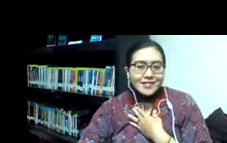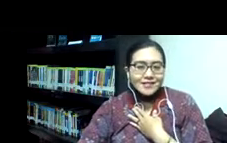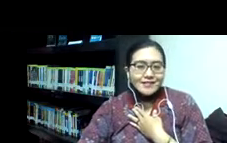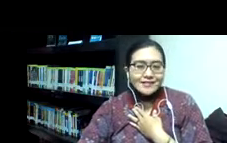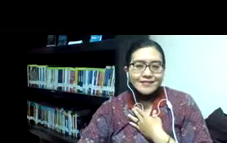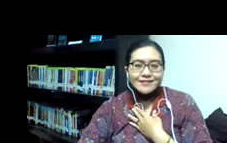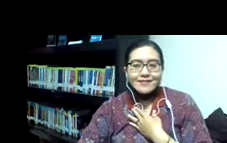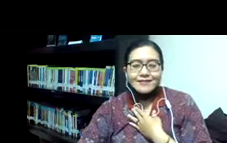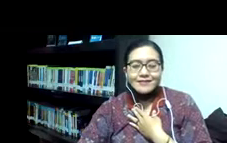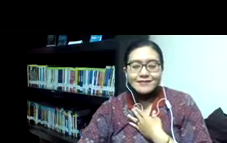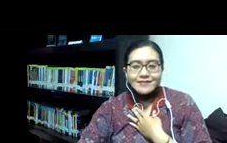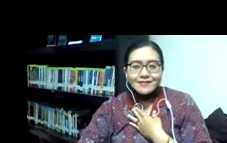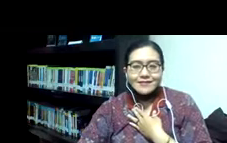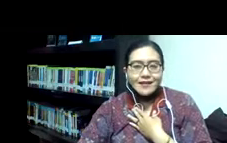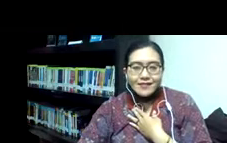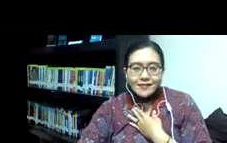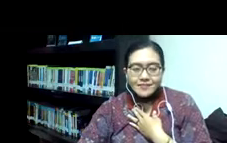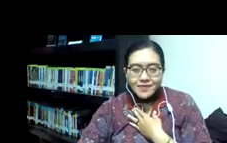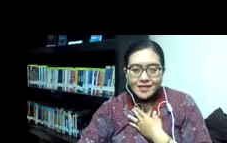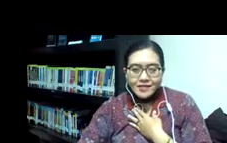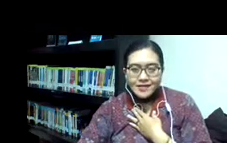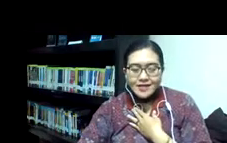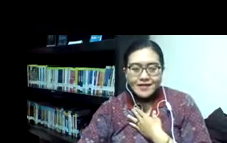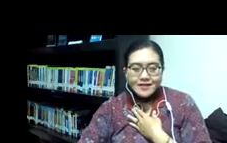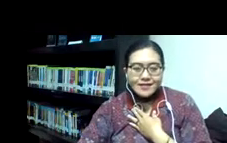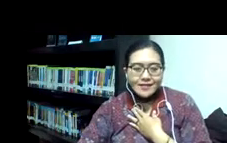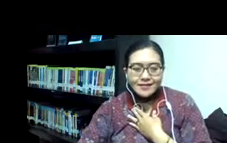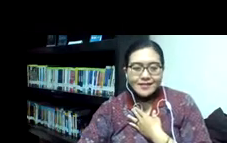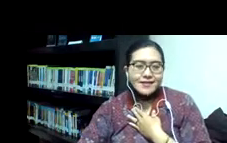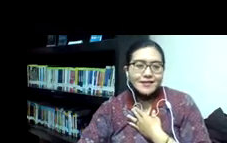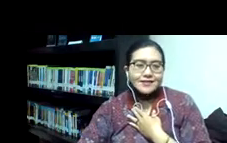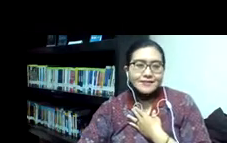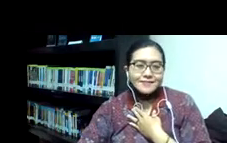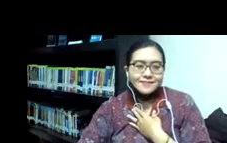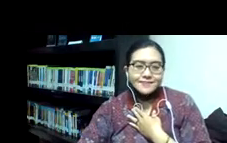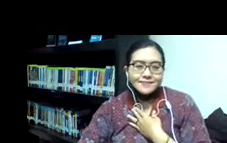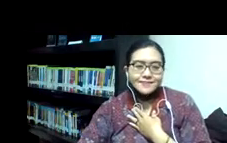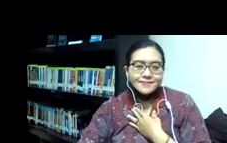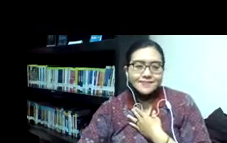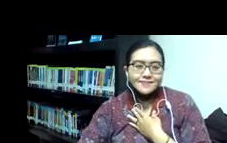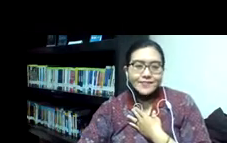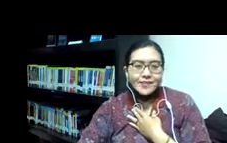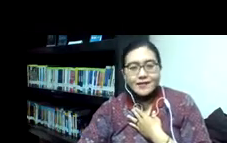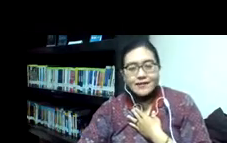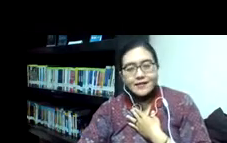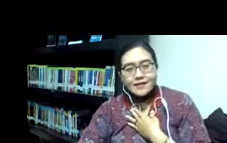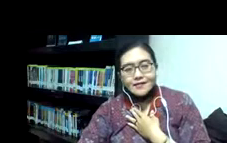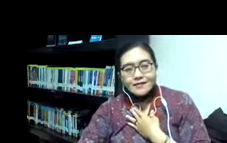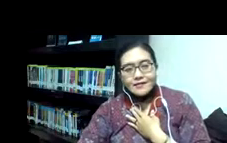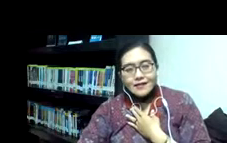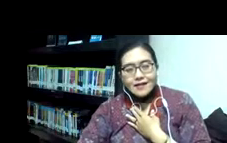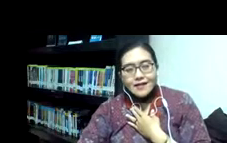babi guling, yeah, the suckling pig, and etc.